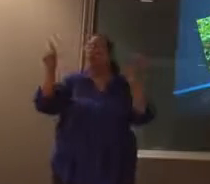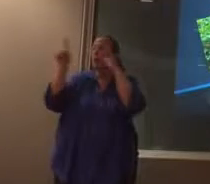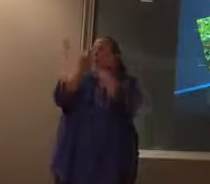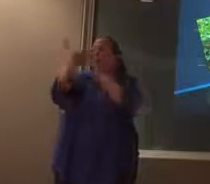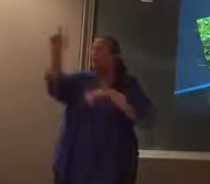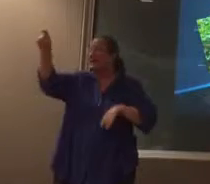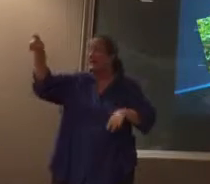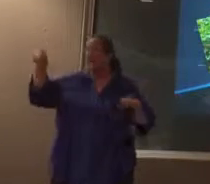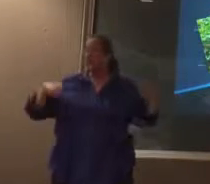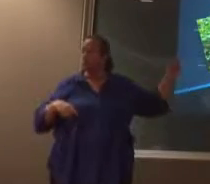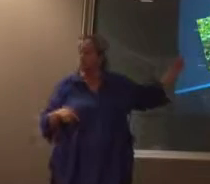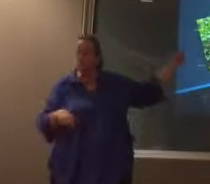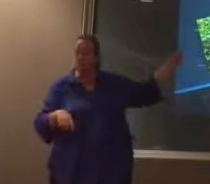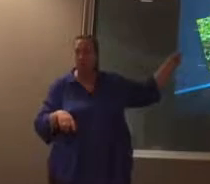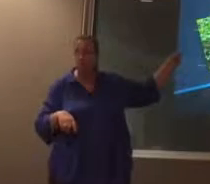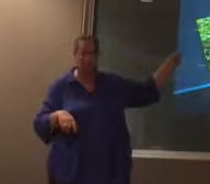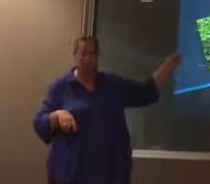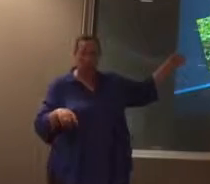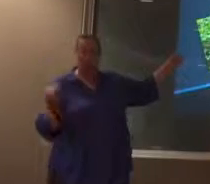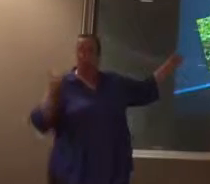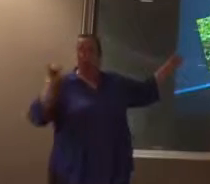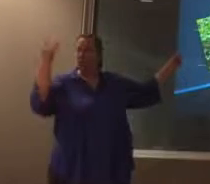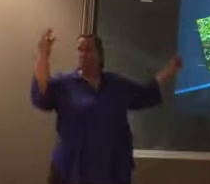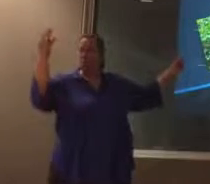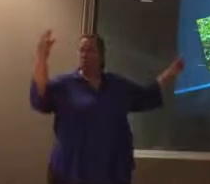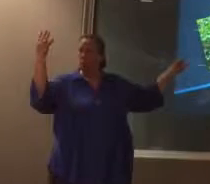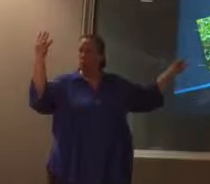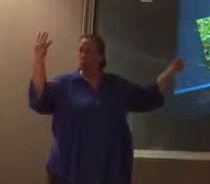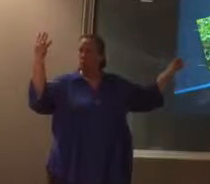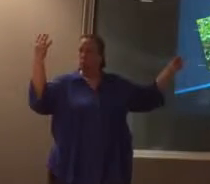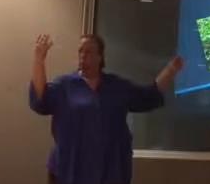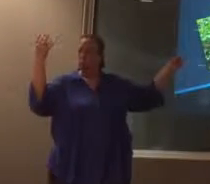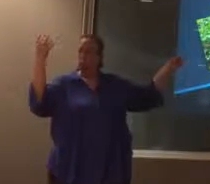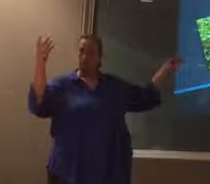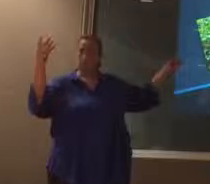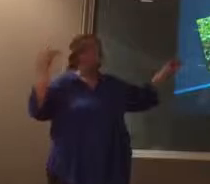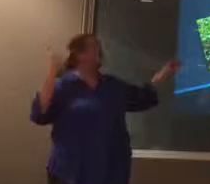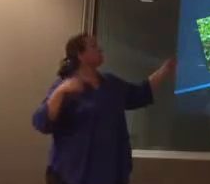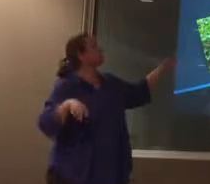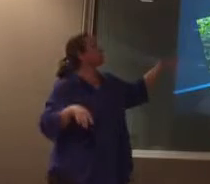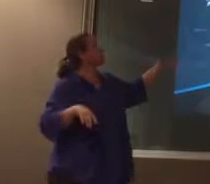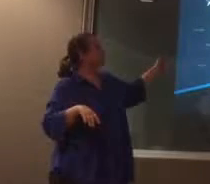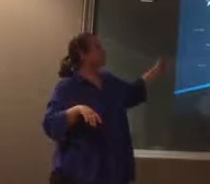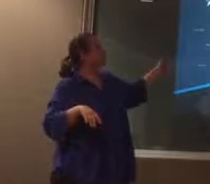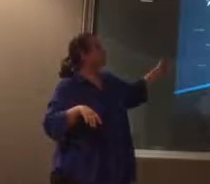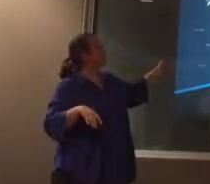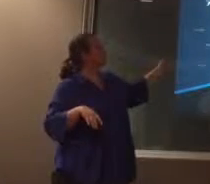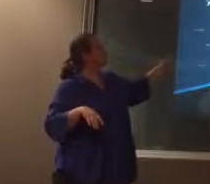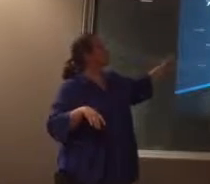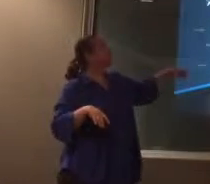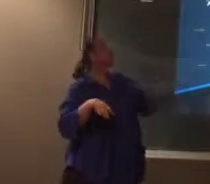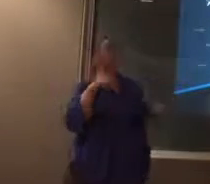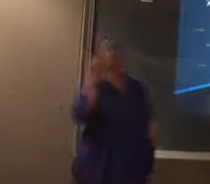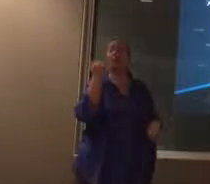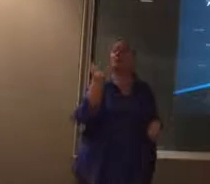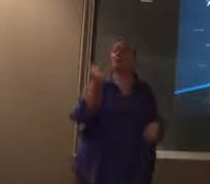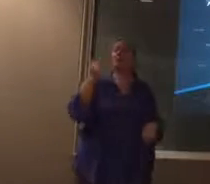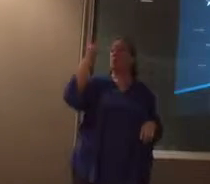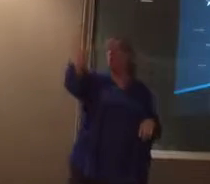anything like that. Now, if any needs present themselves, then you're going to email these 4 people.